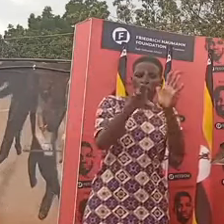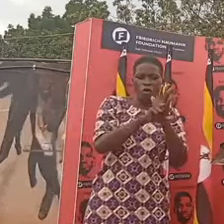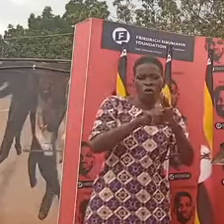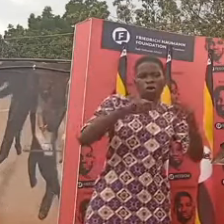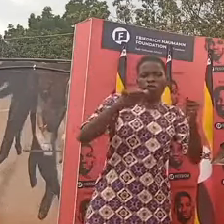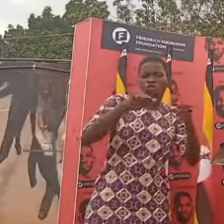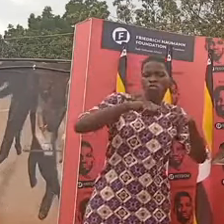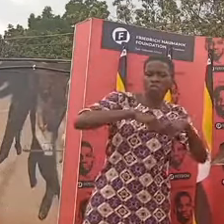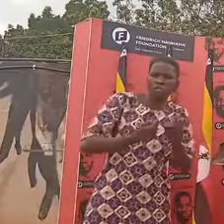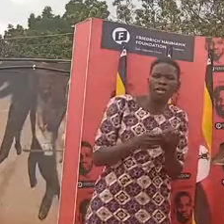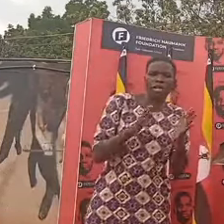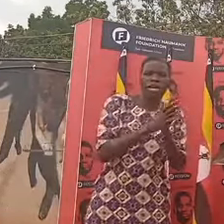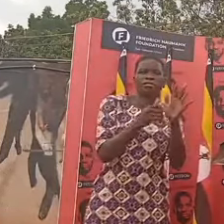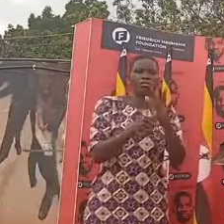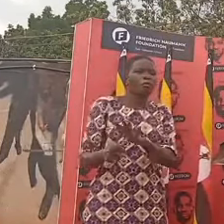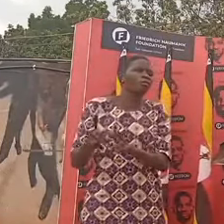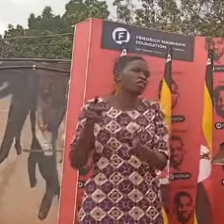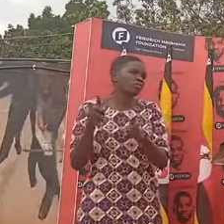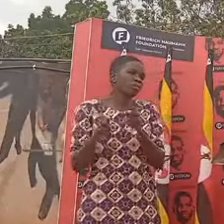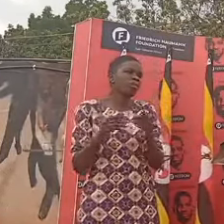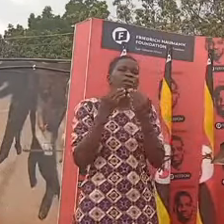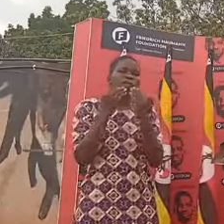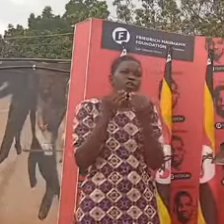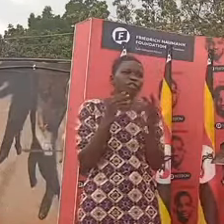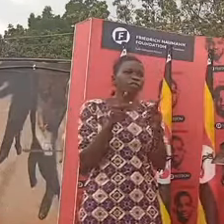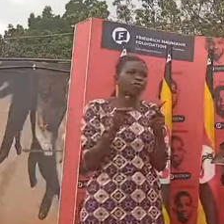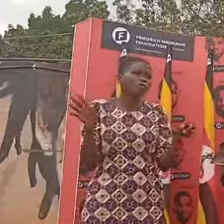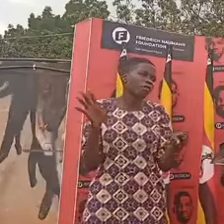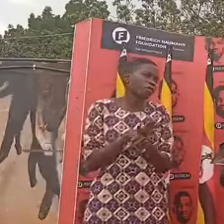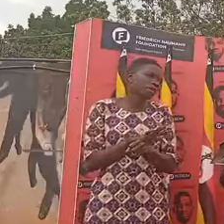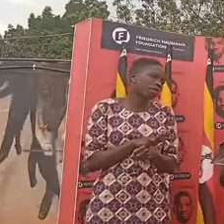musango mwebale nnyo mwebaliza.